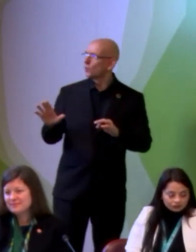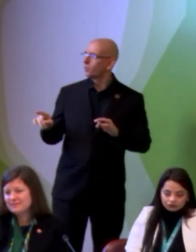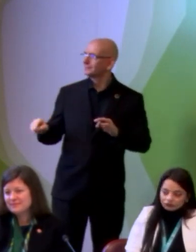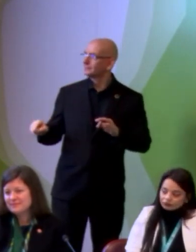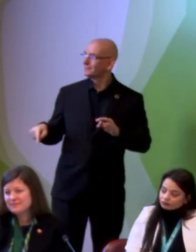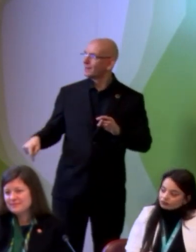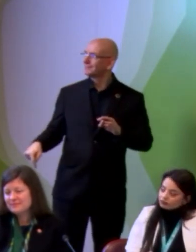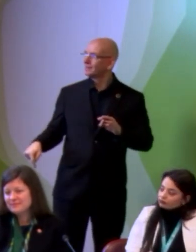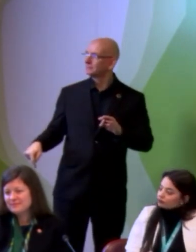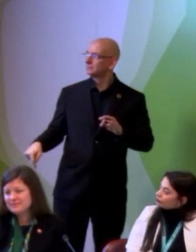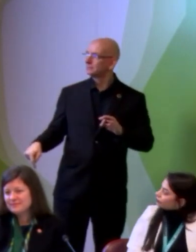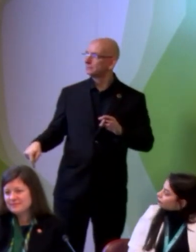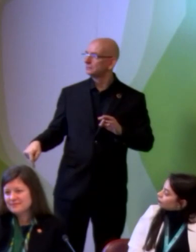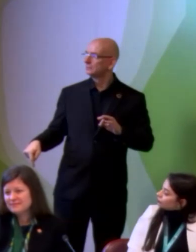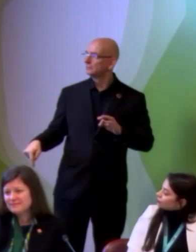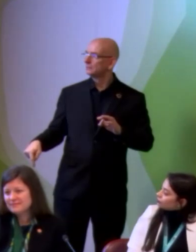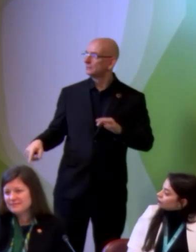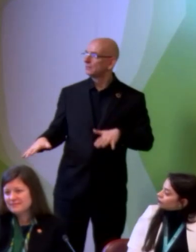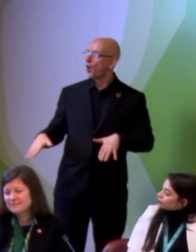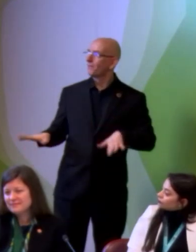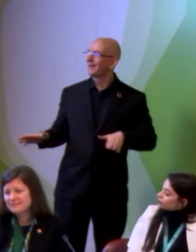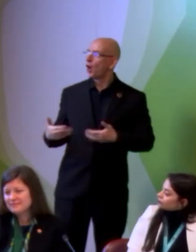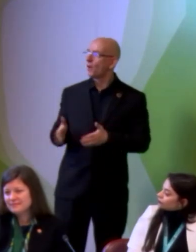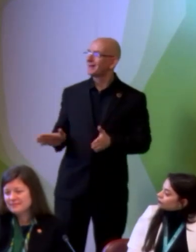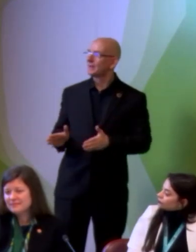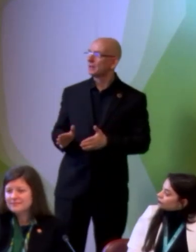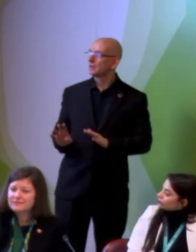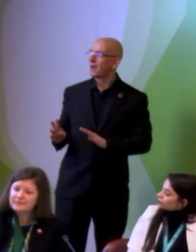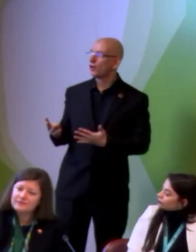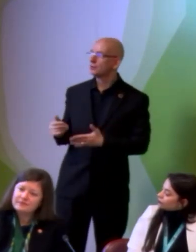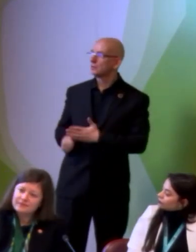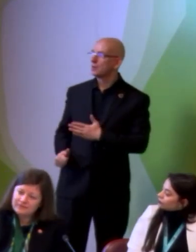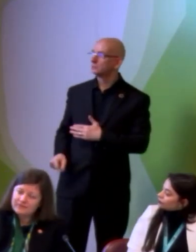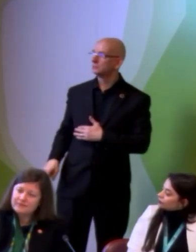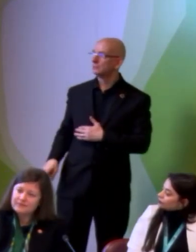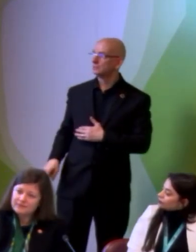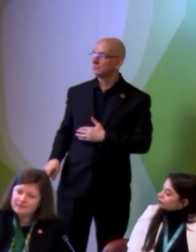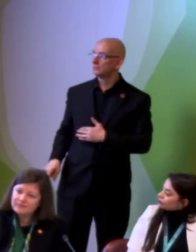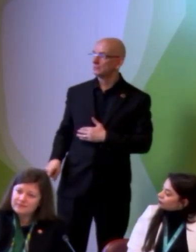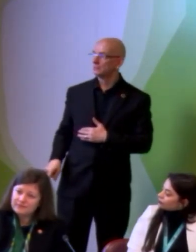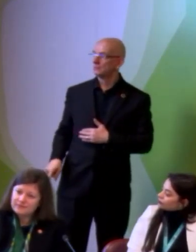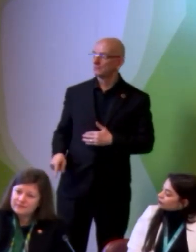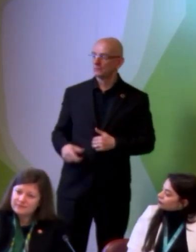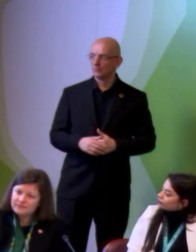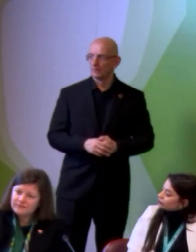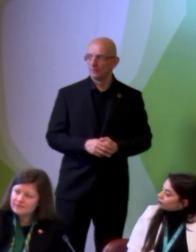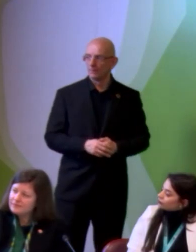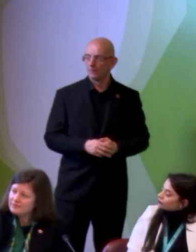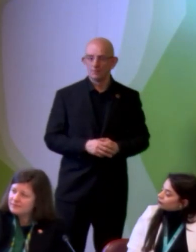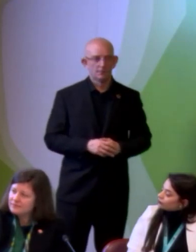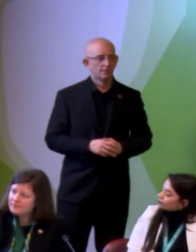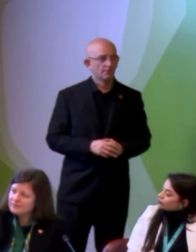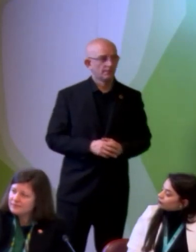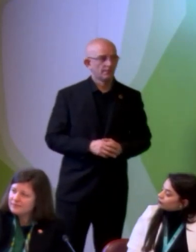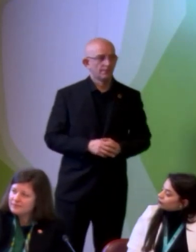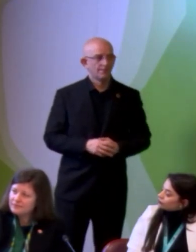had only one center where we have those of Abilo coming from, the Center